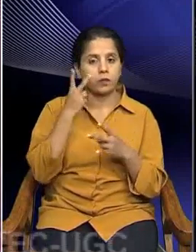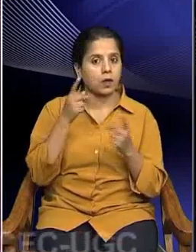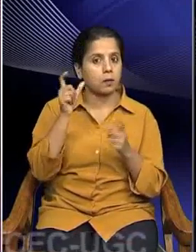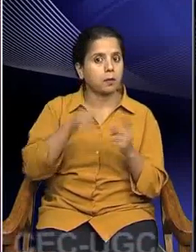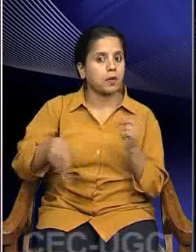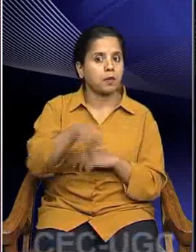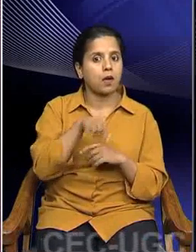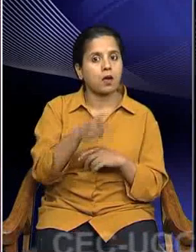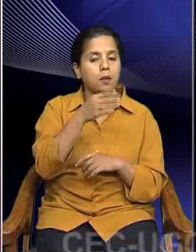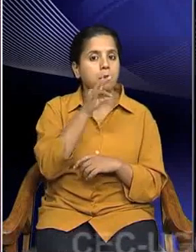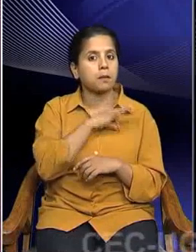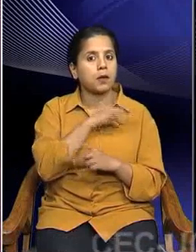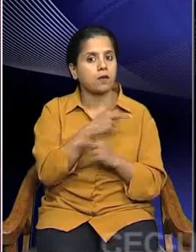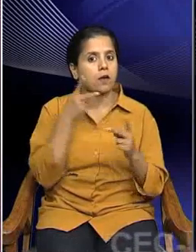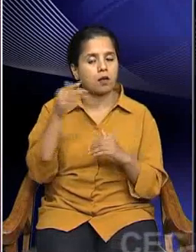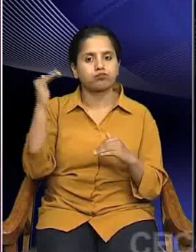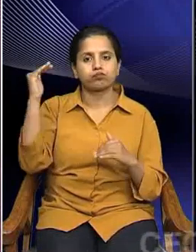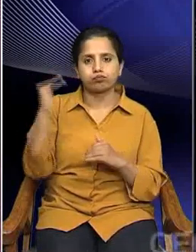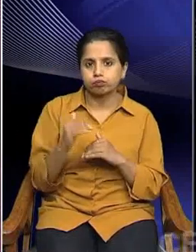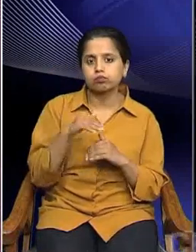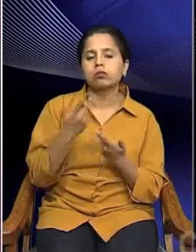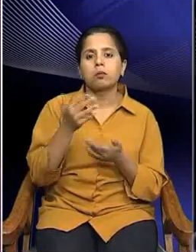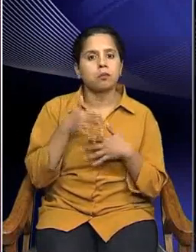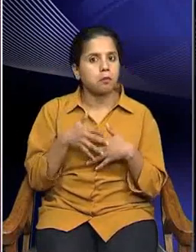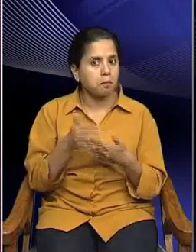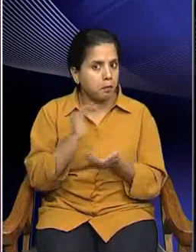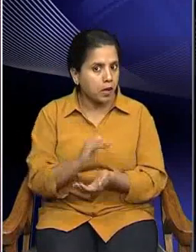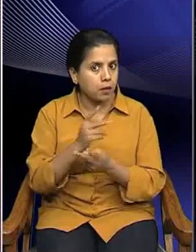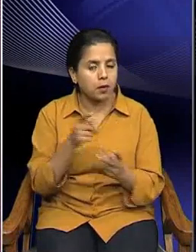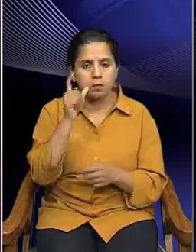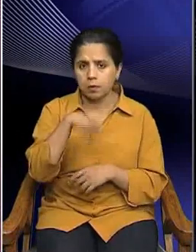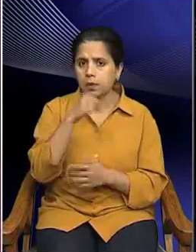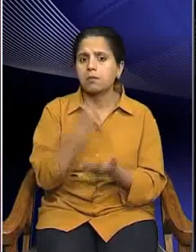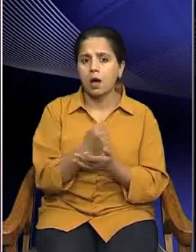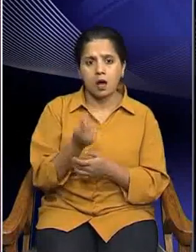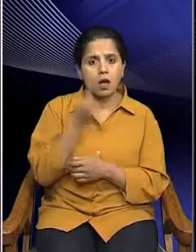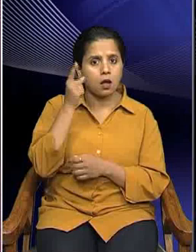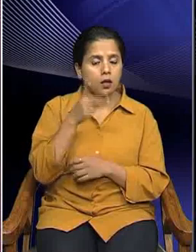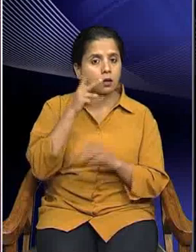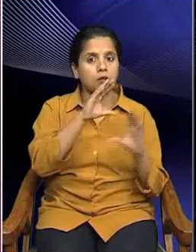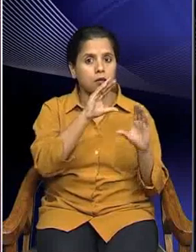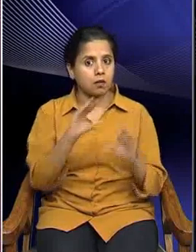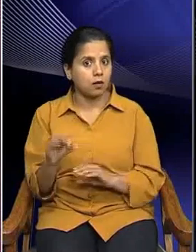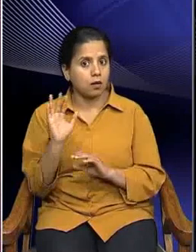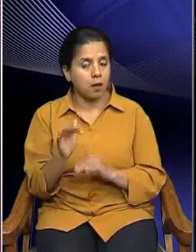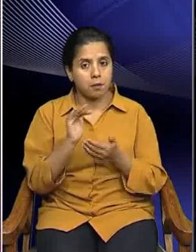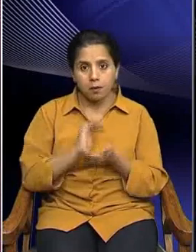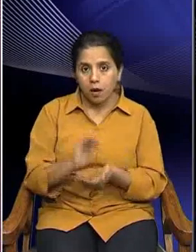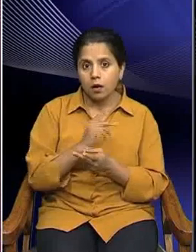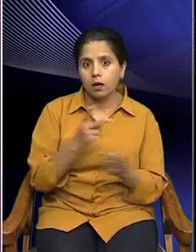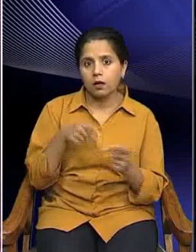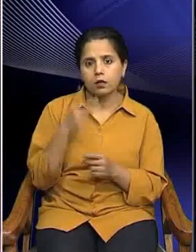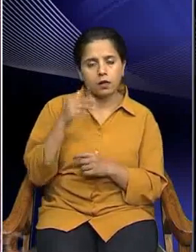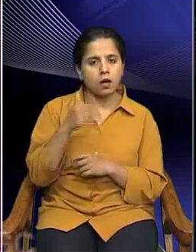of advantage from a reduced fertility. People must also understand that with reduction in fertility, it is going to